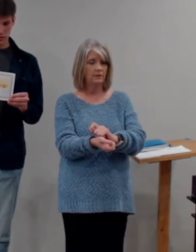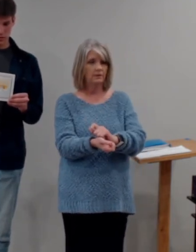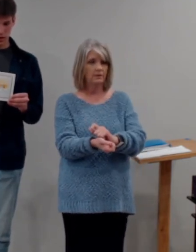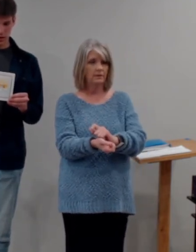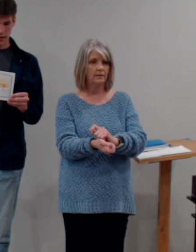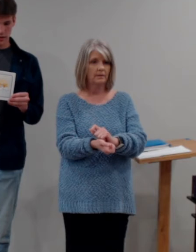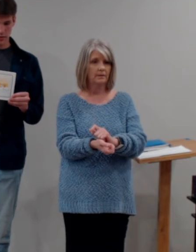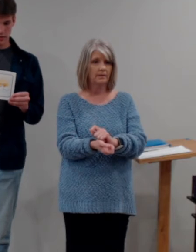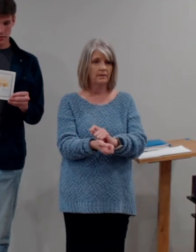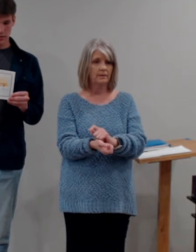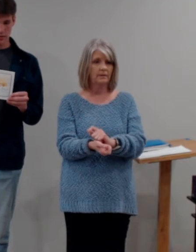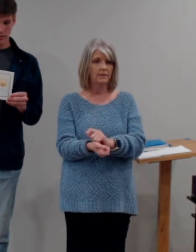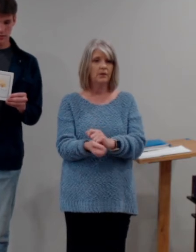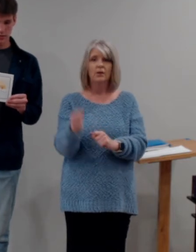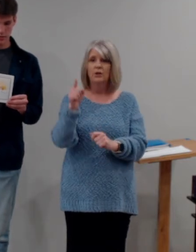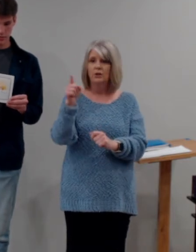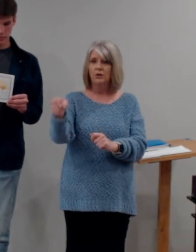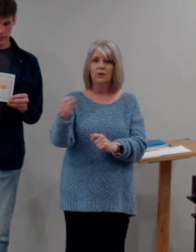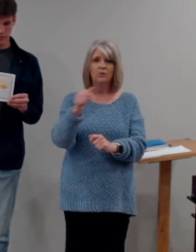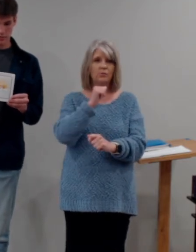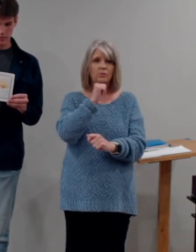Not yet, Jesus.